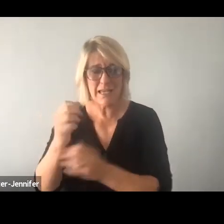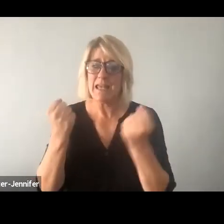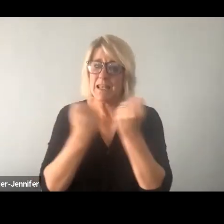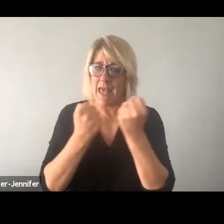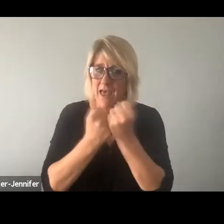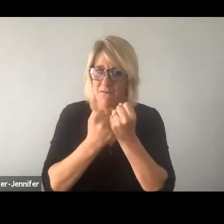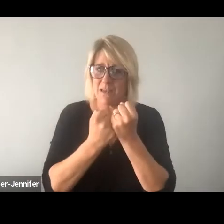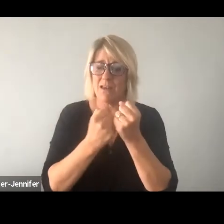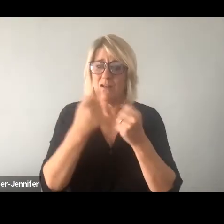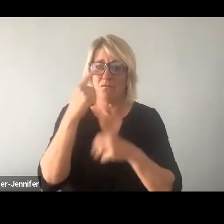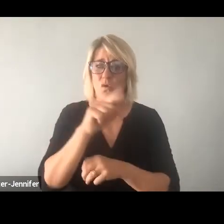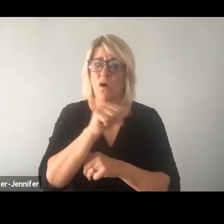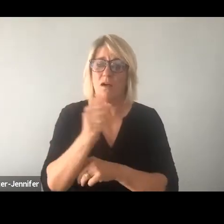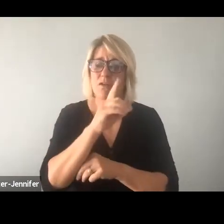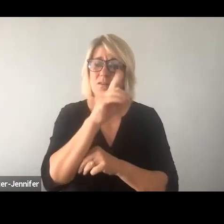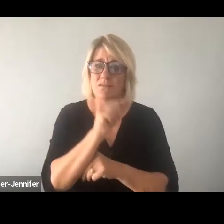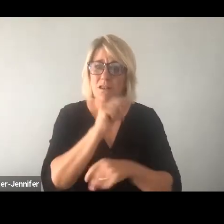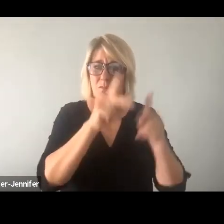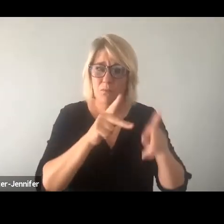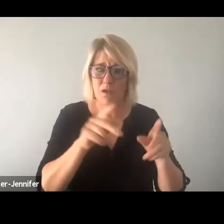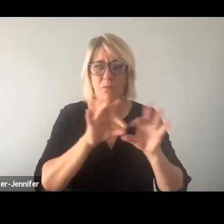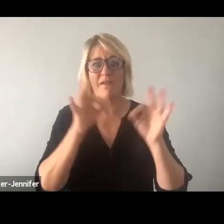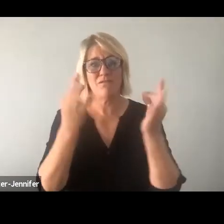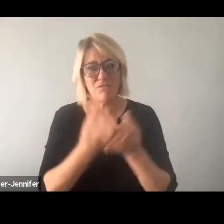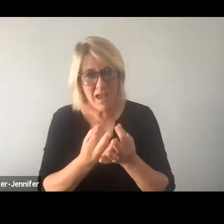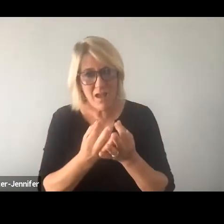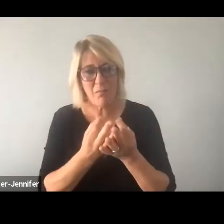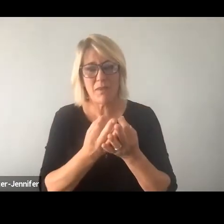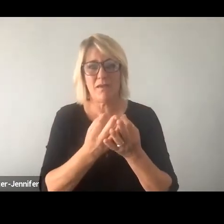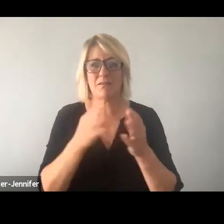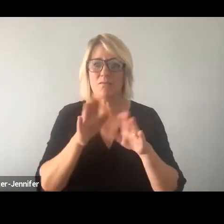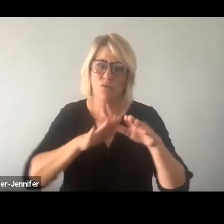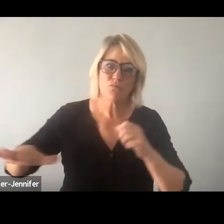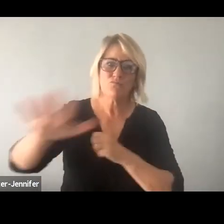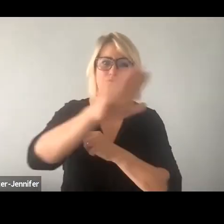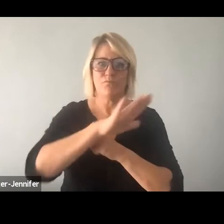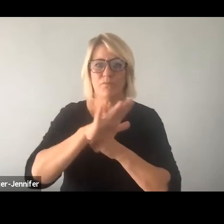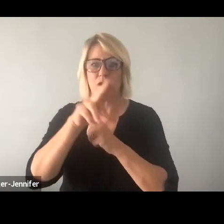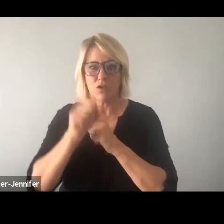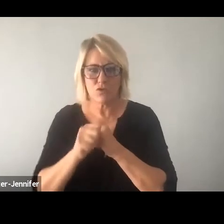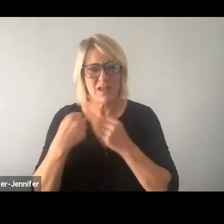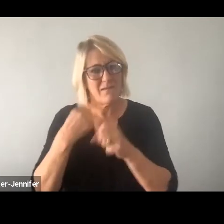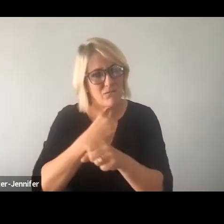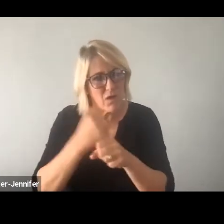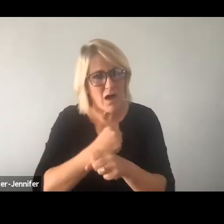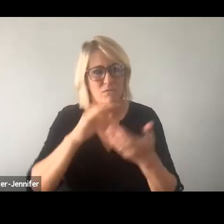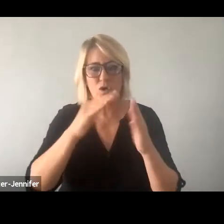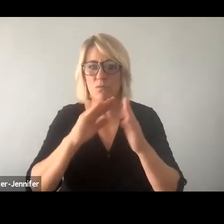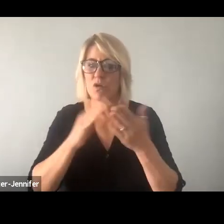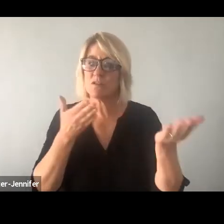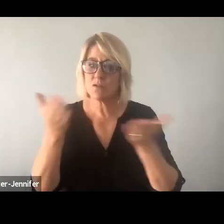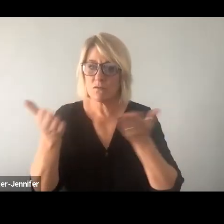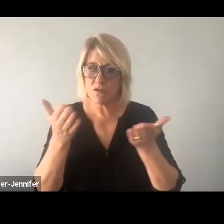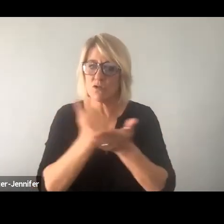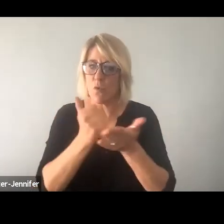disabled people, families, cross-disability advocates across the country, I fought for community services to help